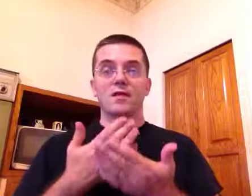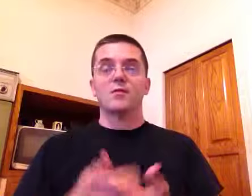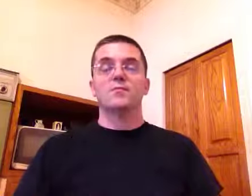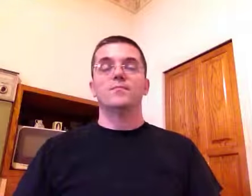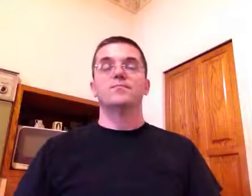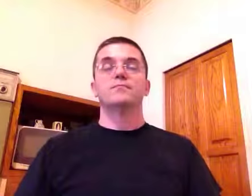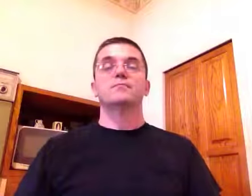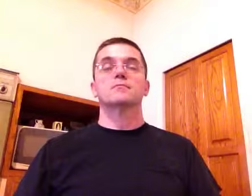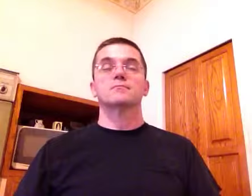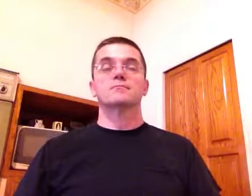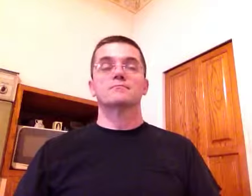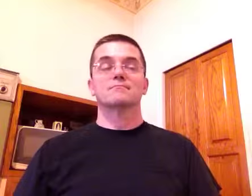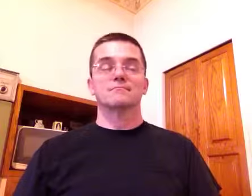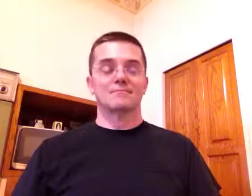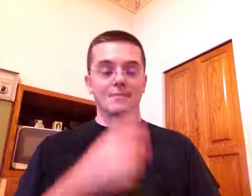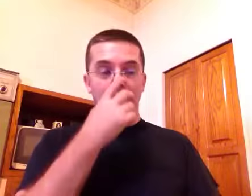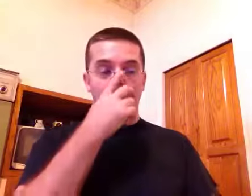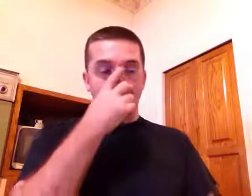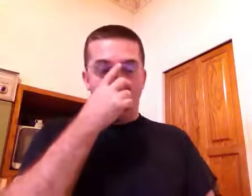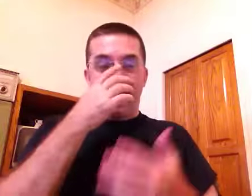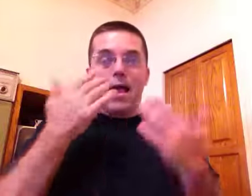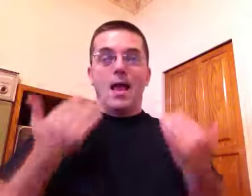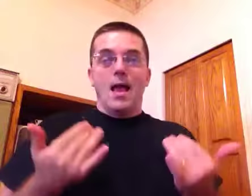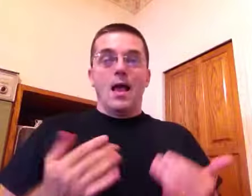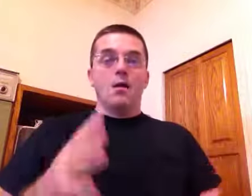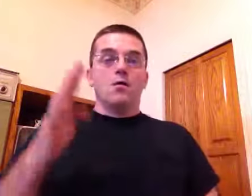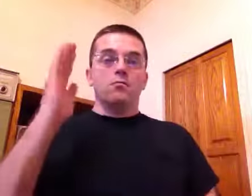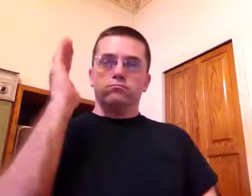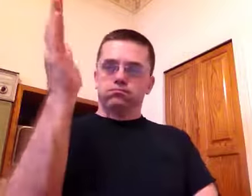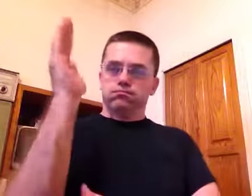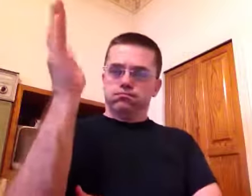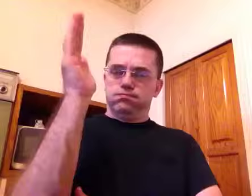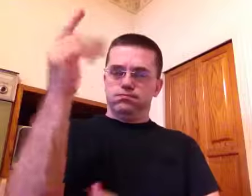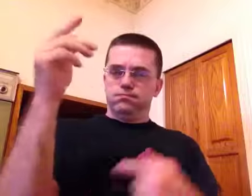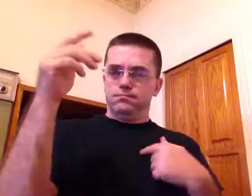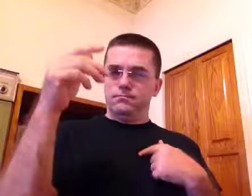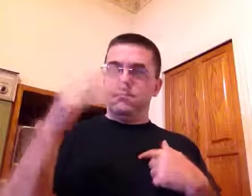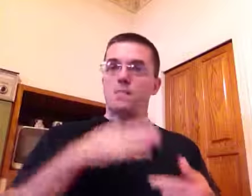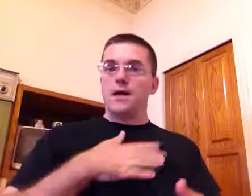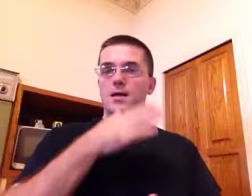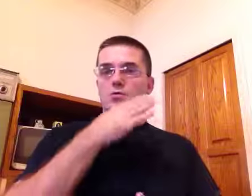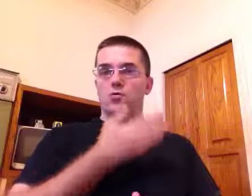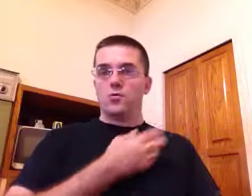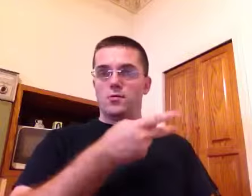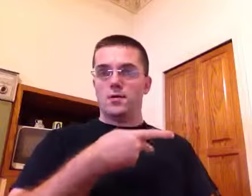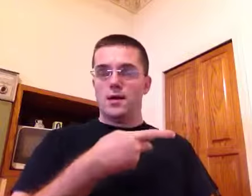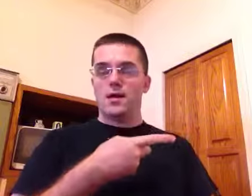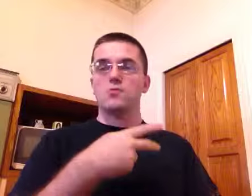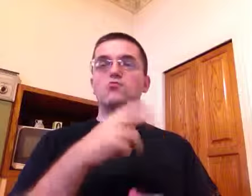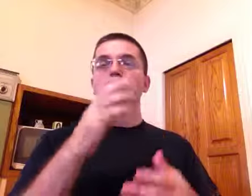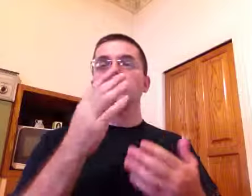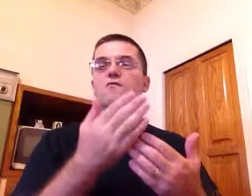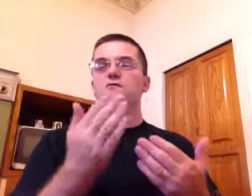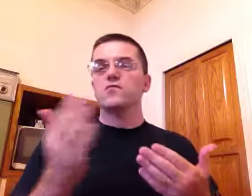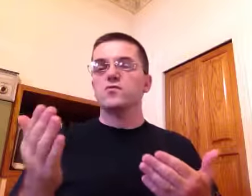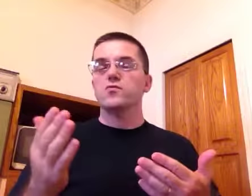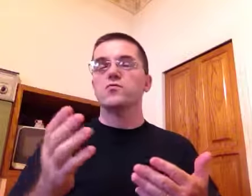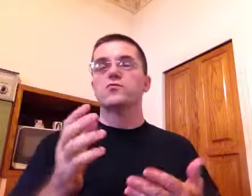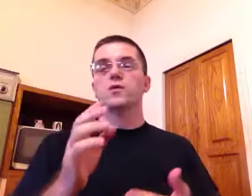Speaking of me speaking with other people, my daughter Rachel Cruz and I are going to be doing several events this fall in Oklahoma City,